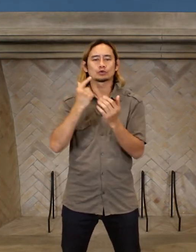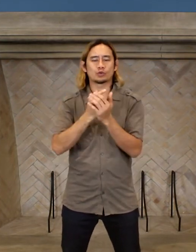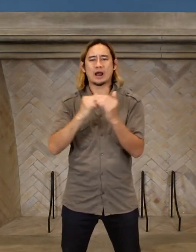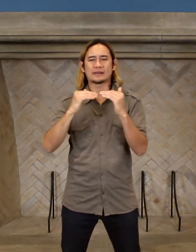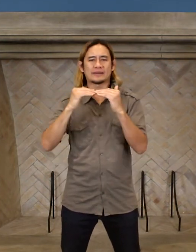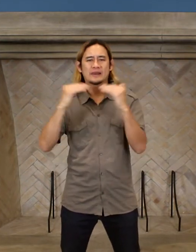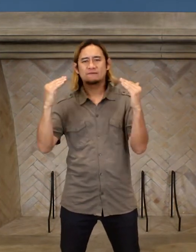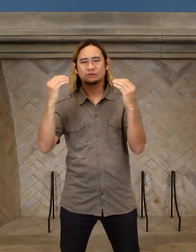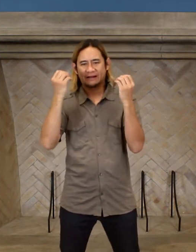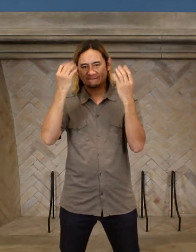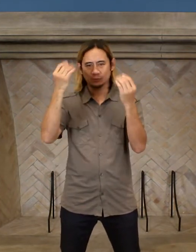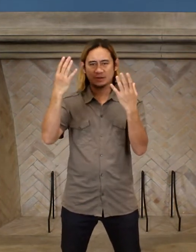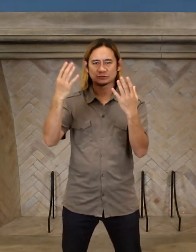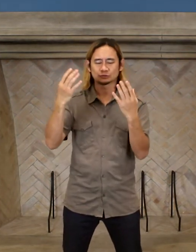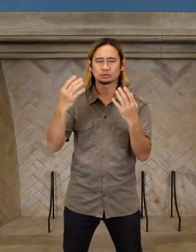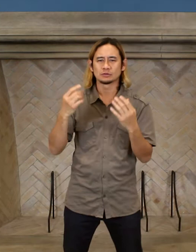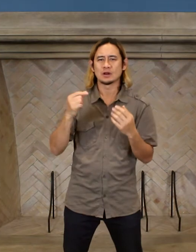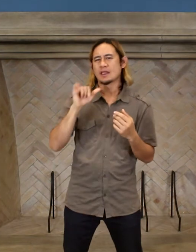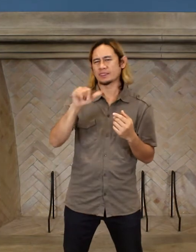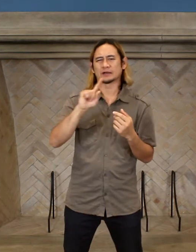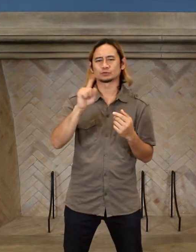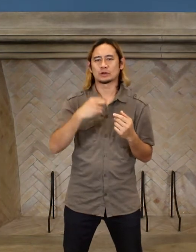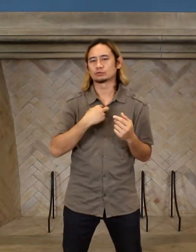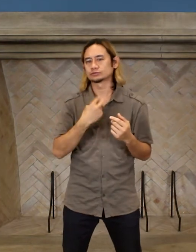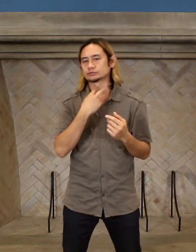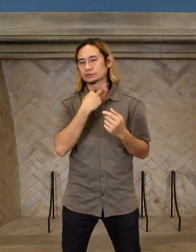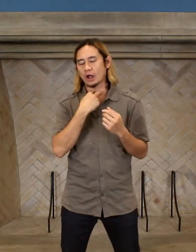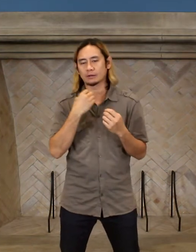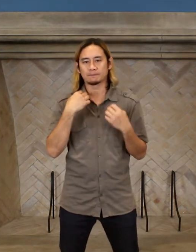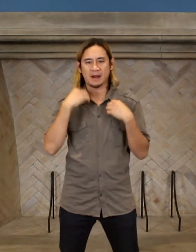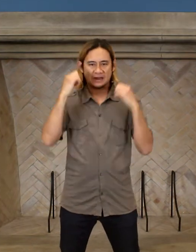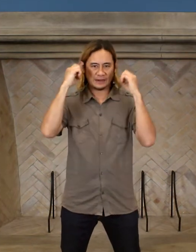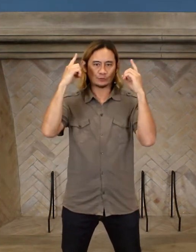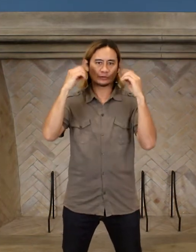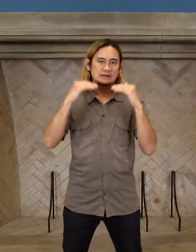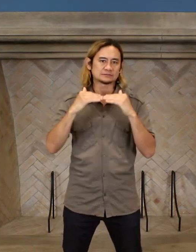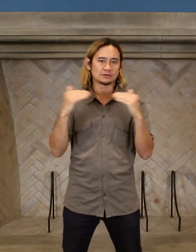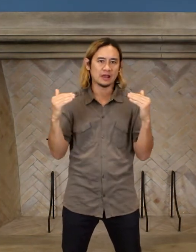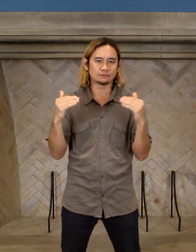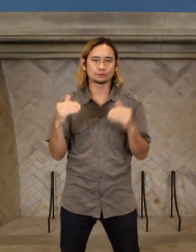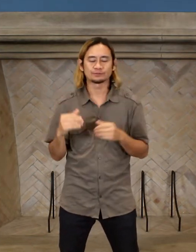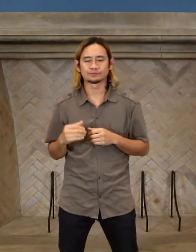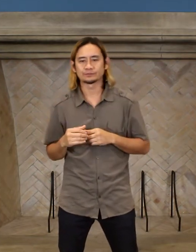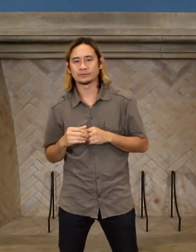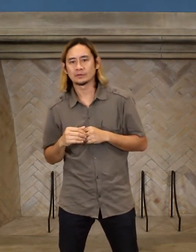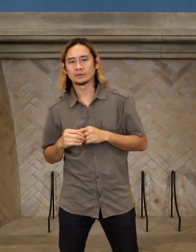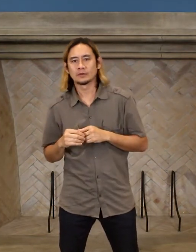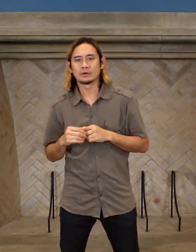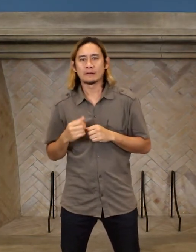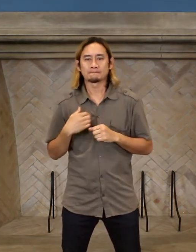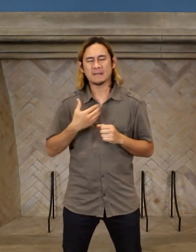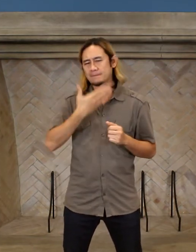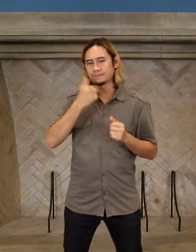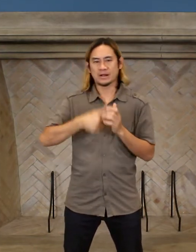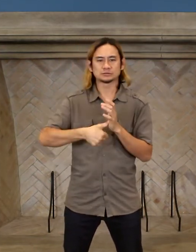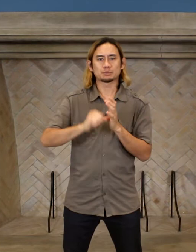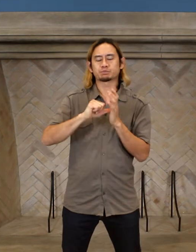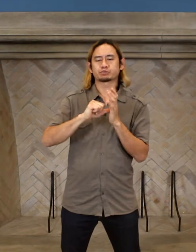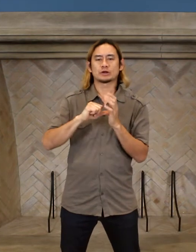In my sixth grade level, they were teaching me second and third grade information, which I struggled with a higher